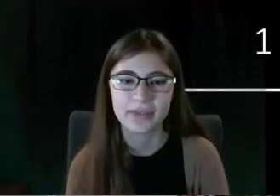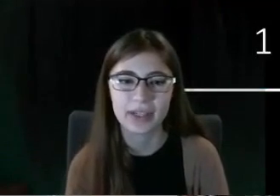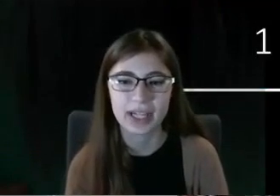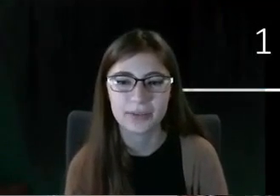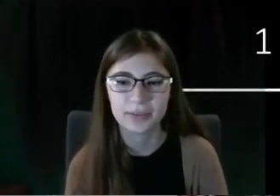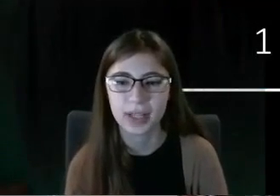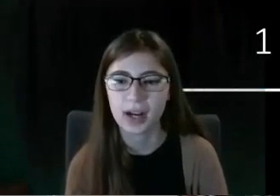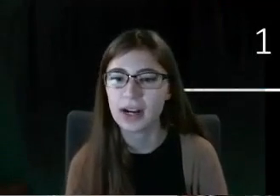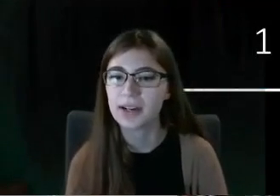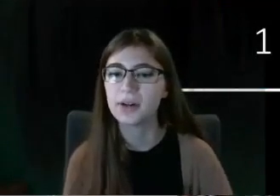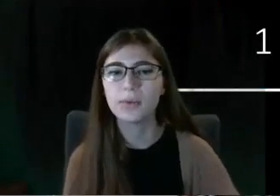video. All right, 1,